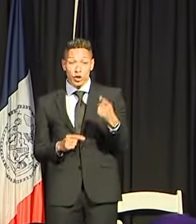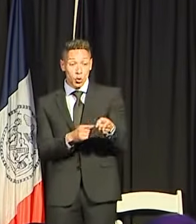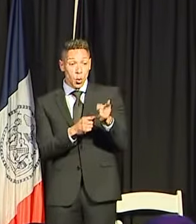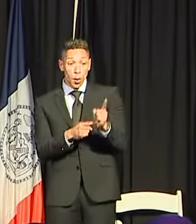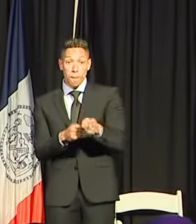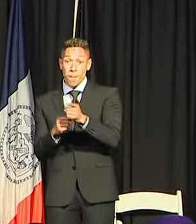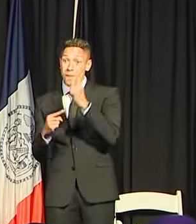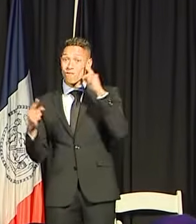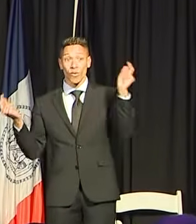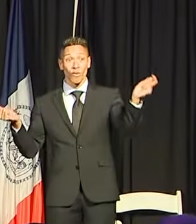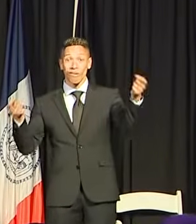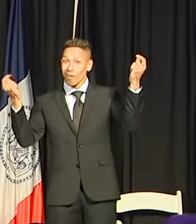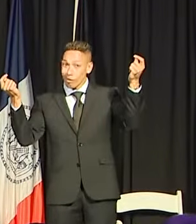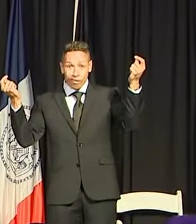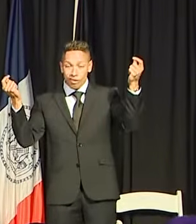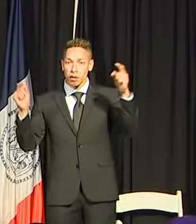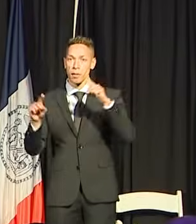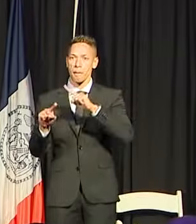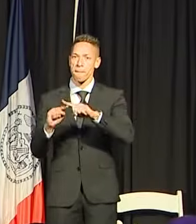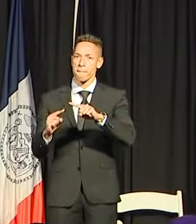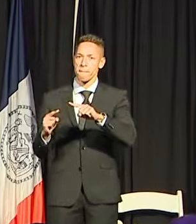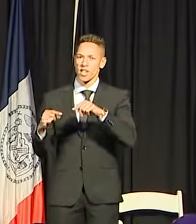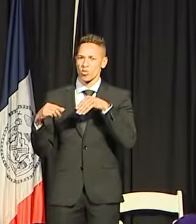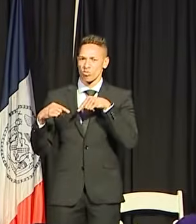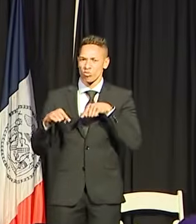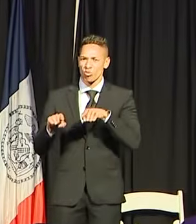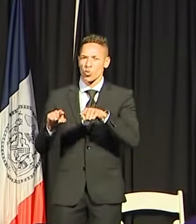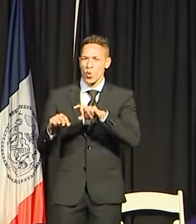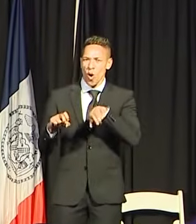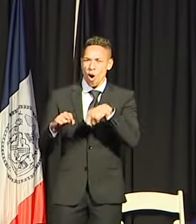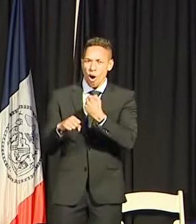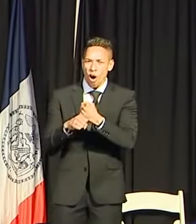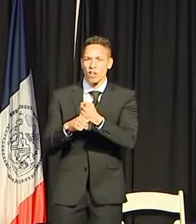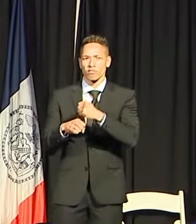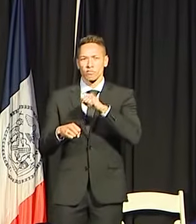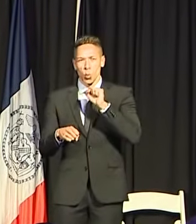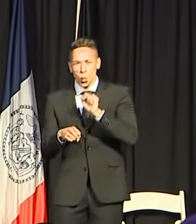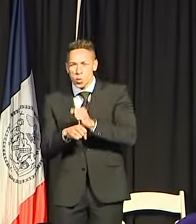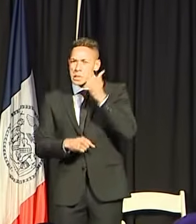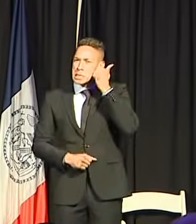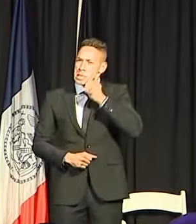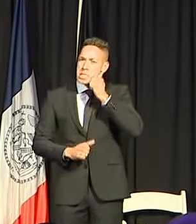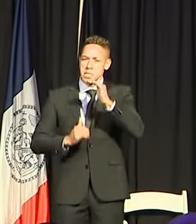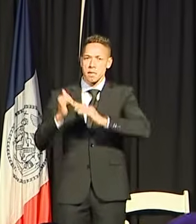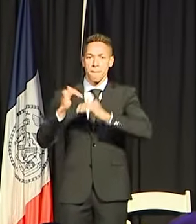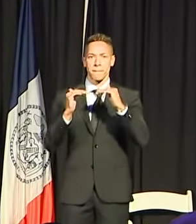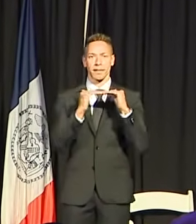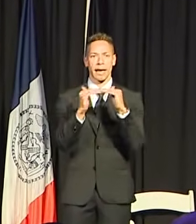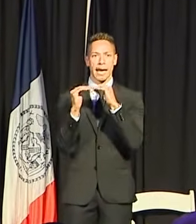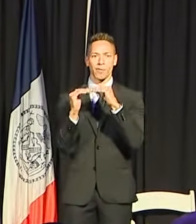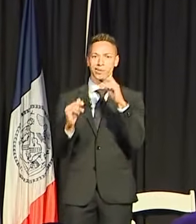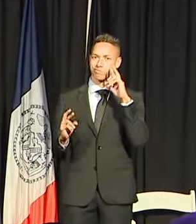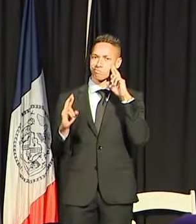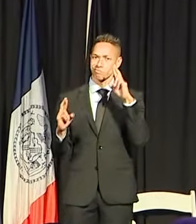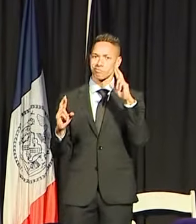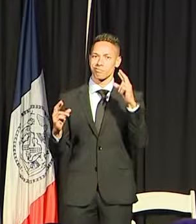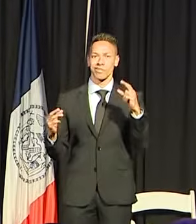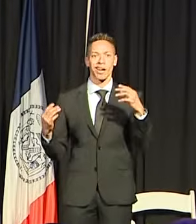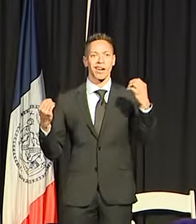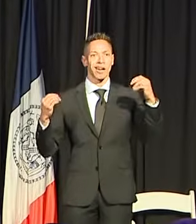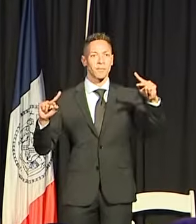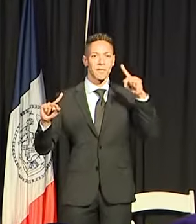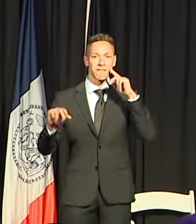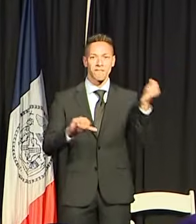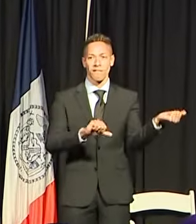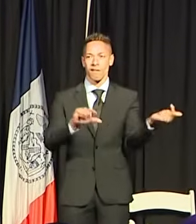moments of celebration, but in the hard daily work of building equity, dignity, and opportunity